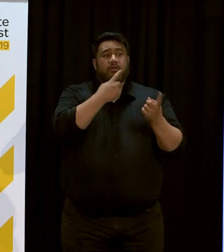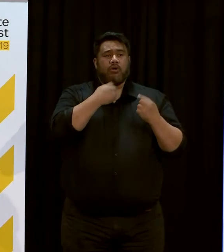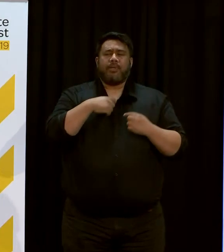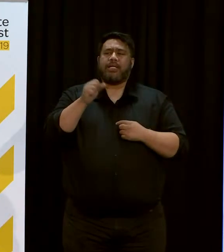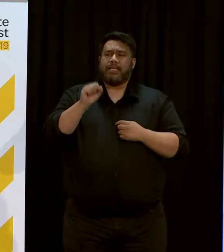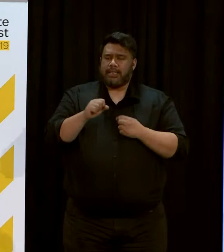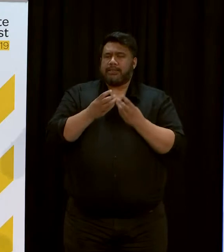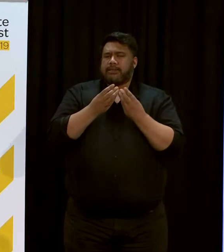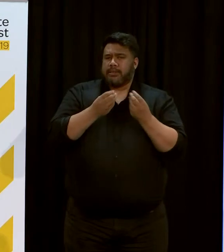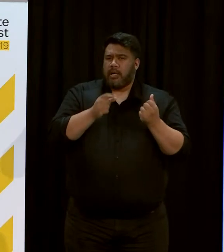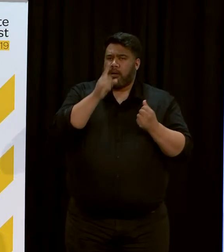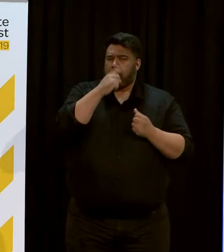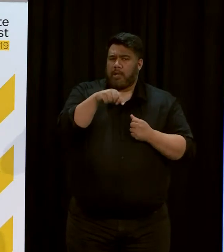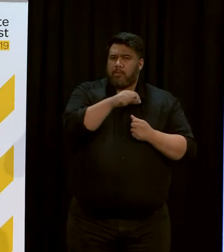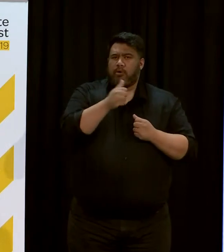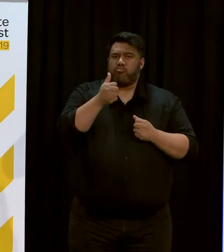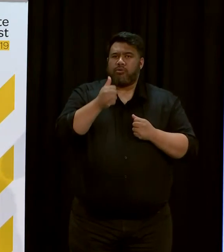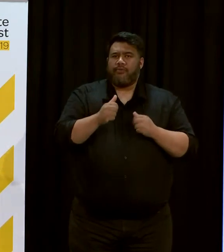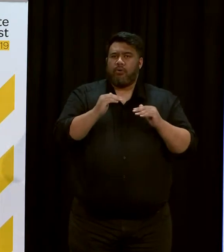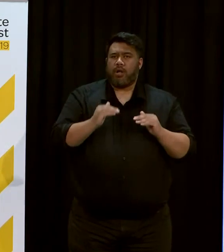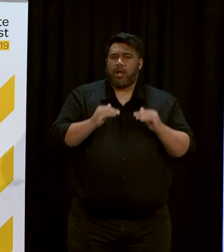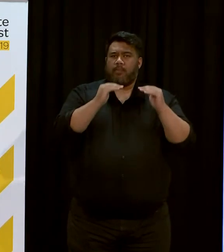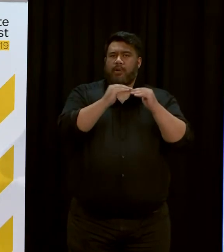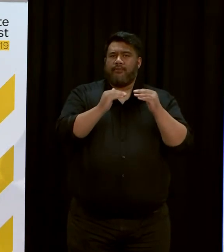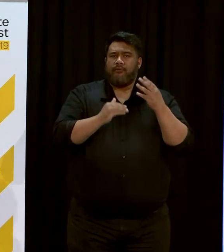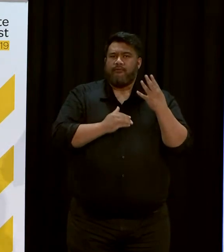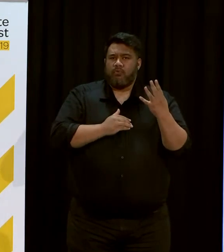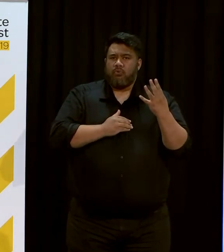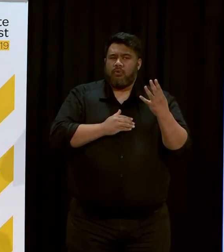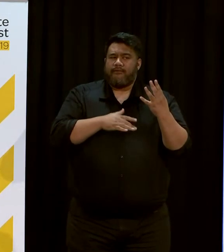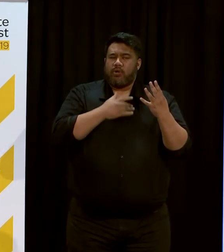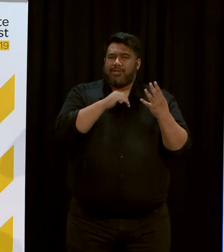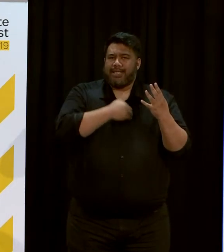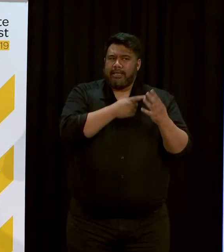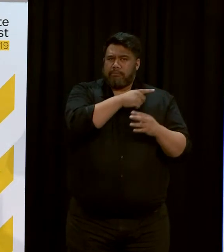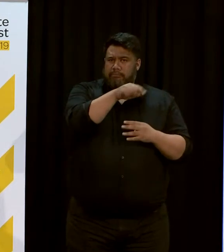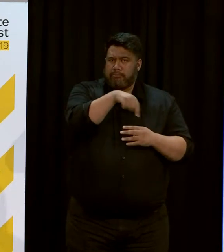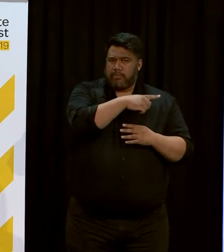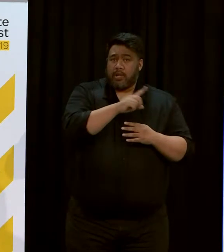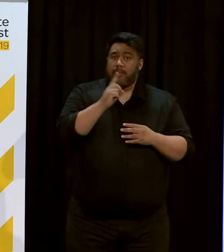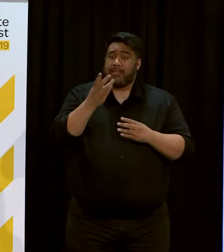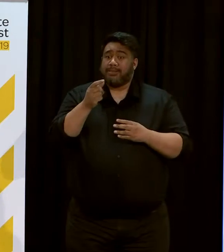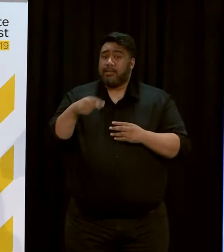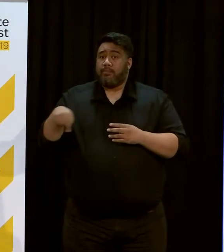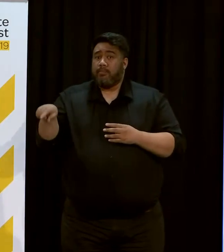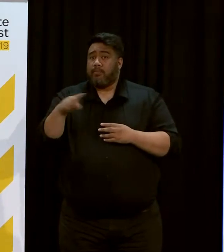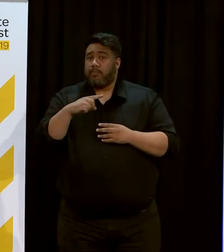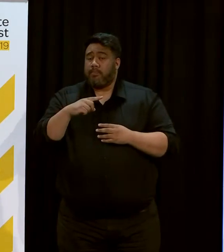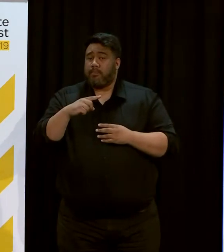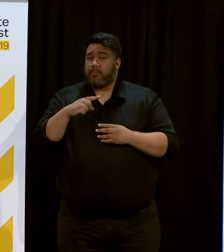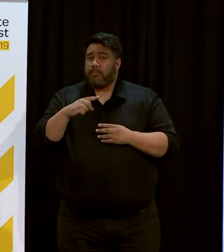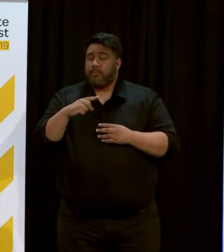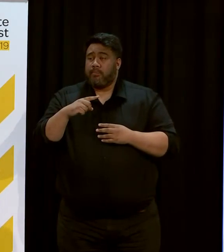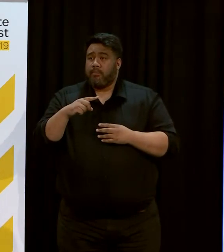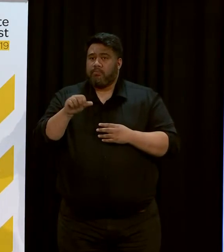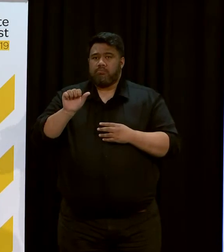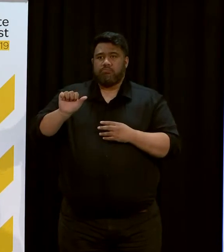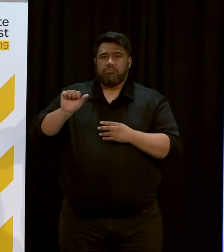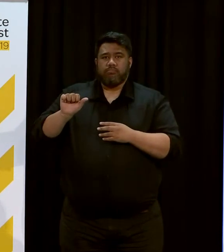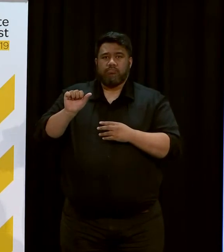of the view that a move to level 4 was necessary, but there were some who, speaking